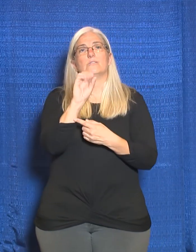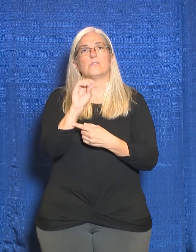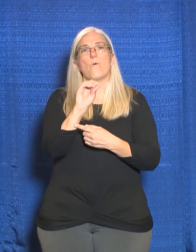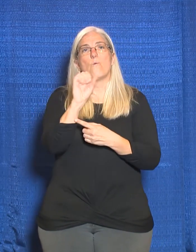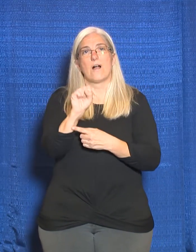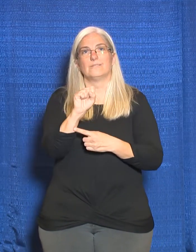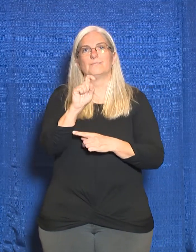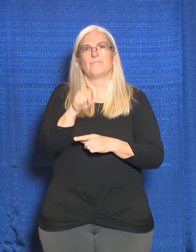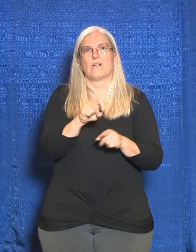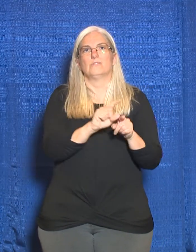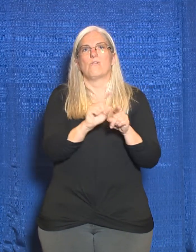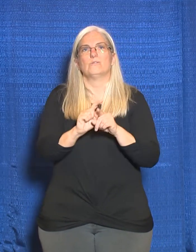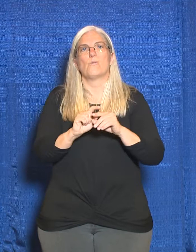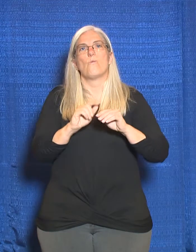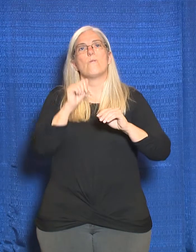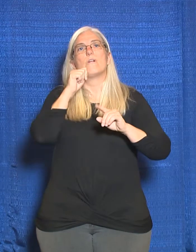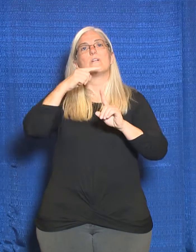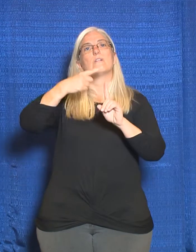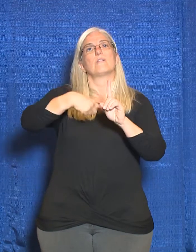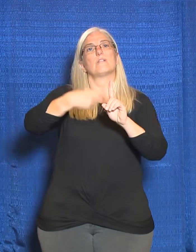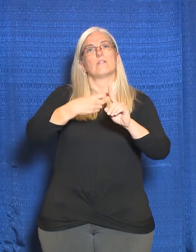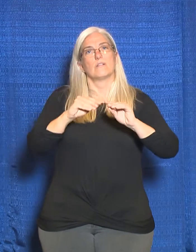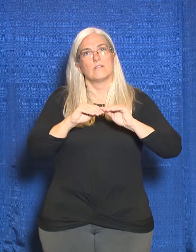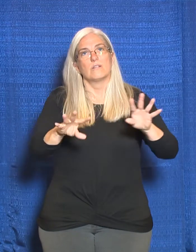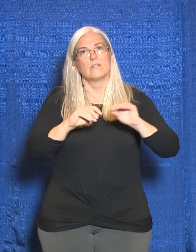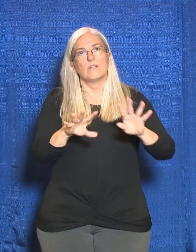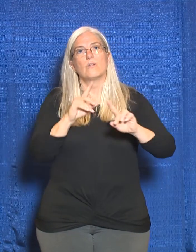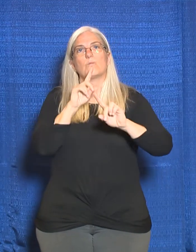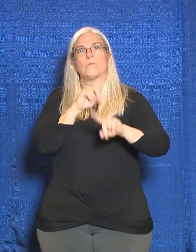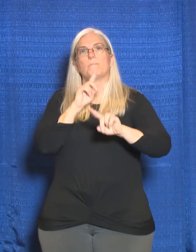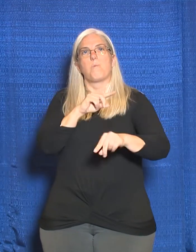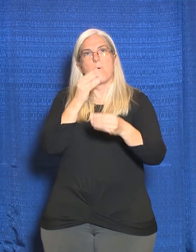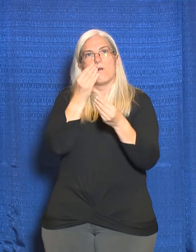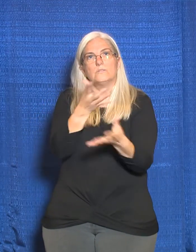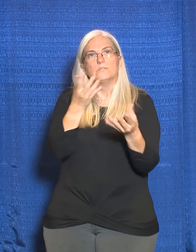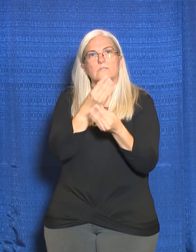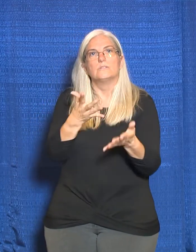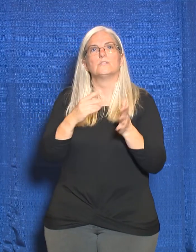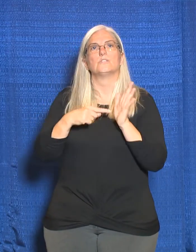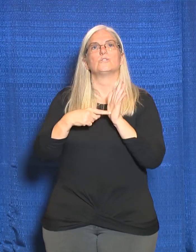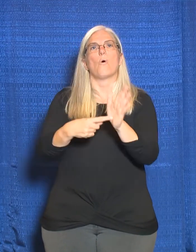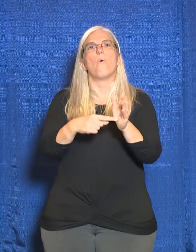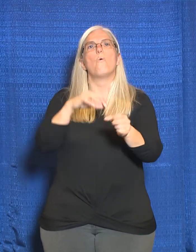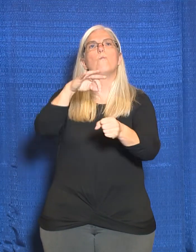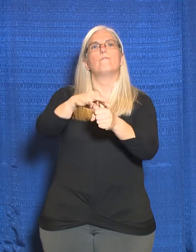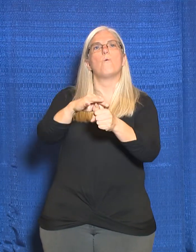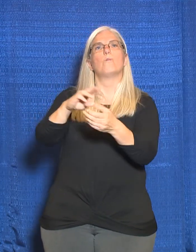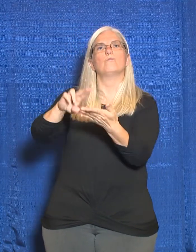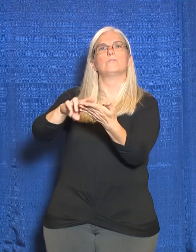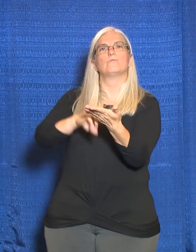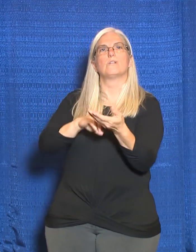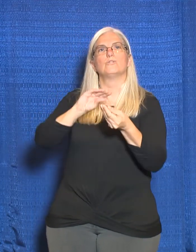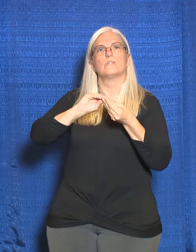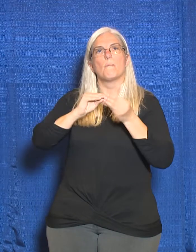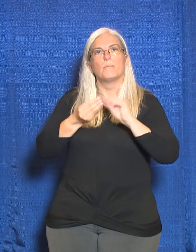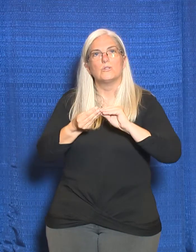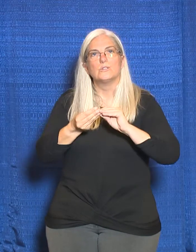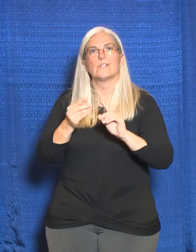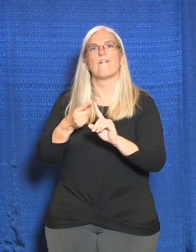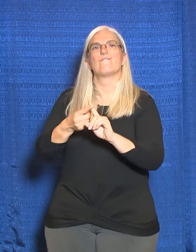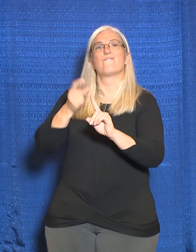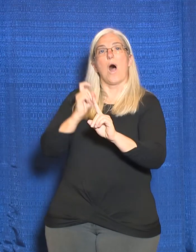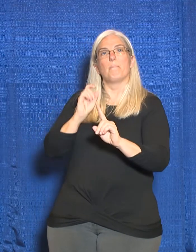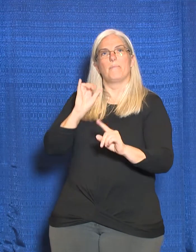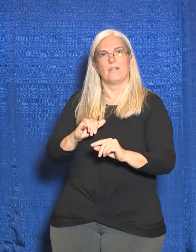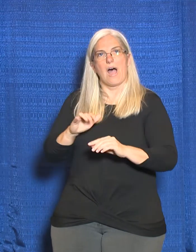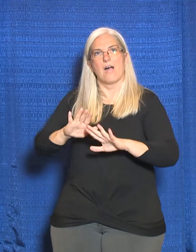The SOS must publish monthly reports that show the voter registration numbers from voter registration agency offices and